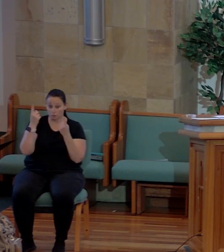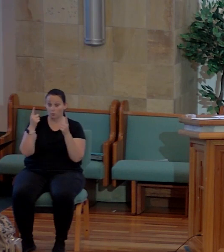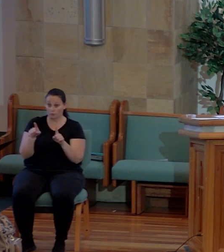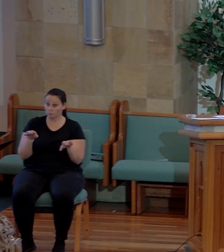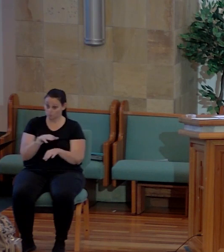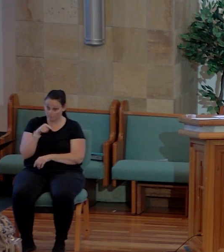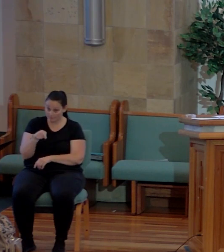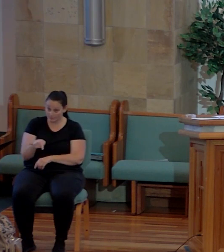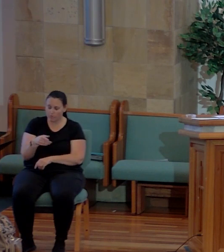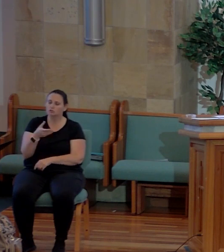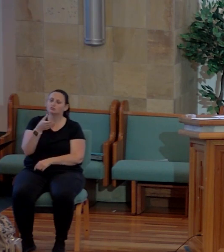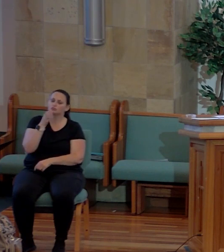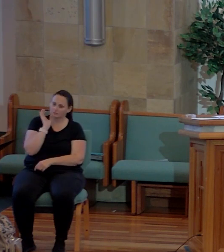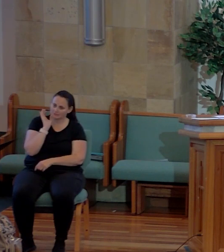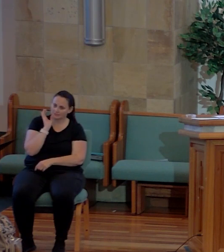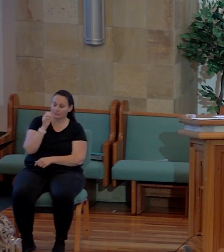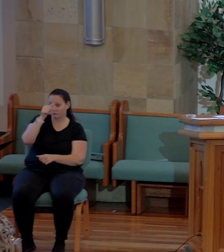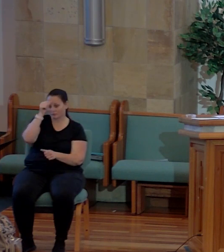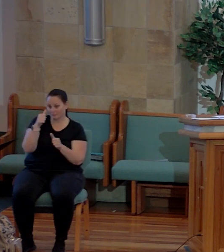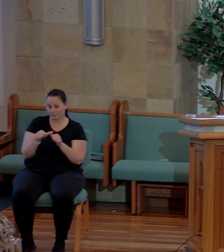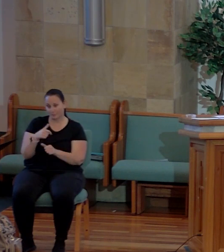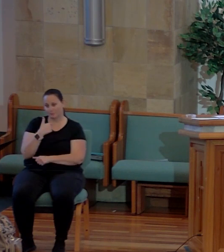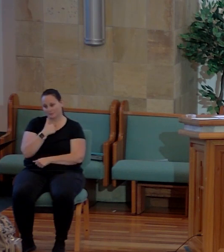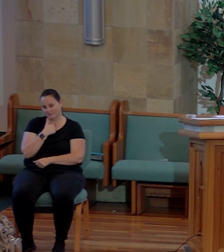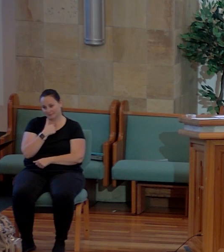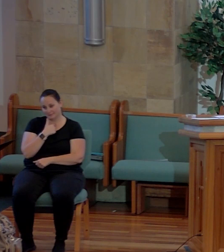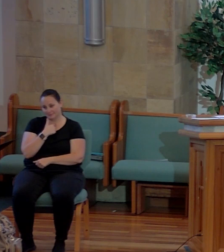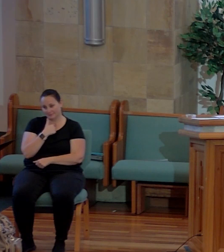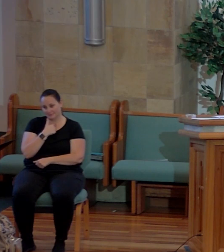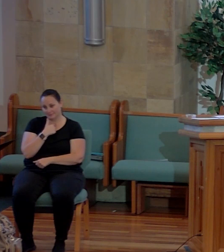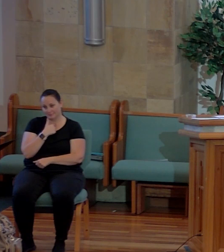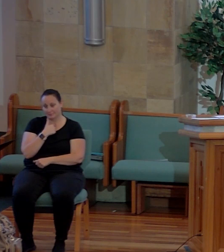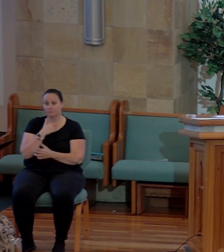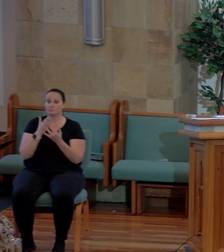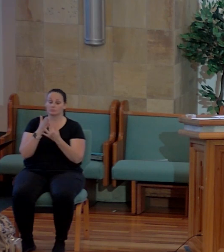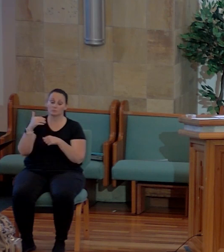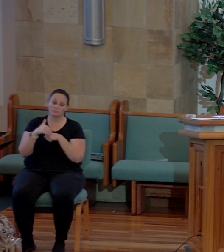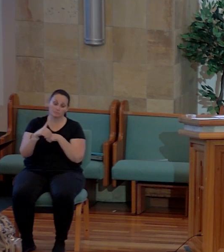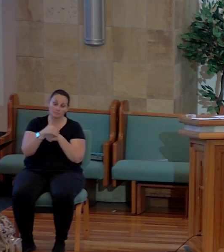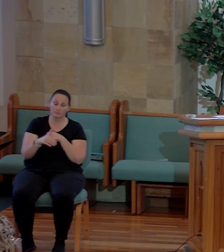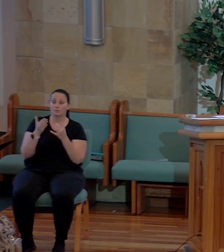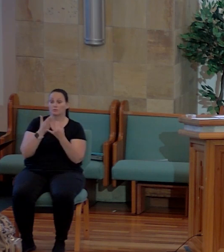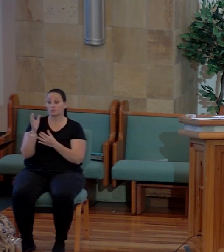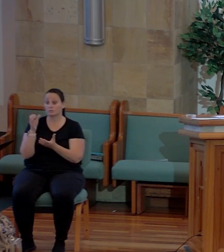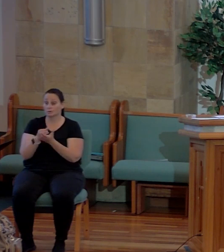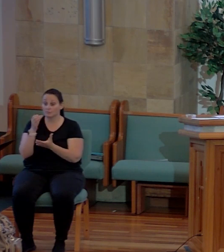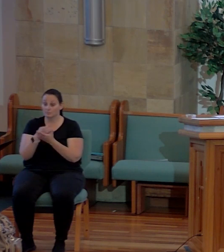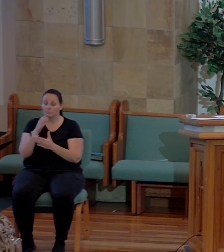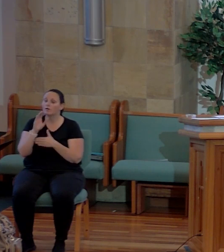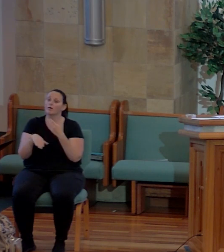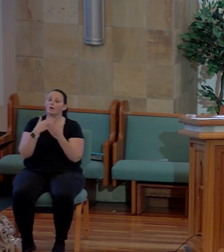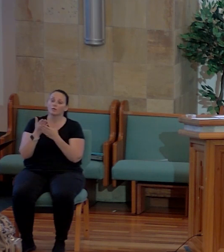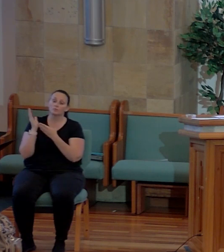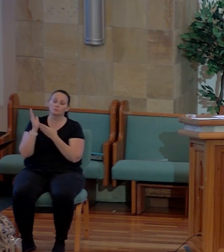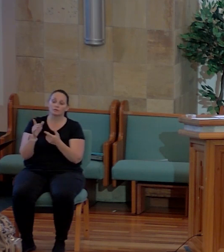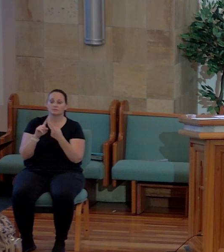this, drink it in remembrance of me." Through this bread and through this cup, all are brought into